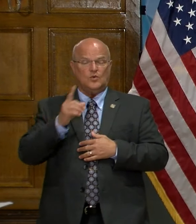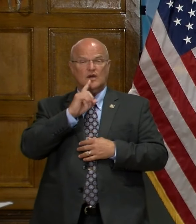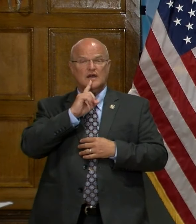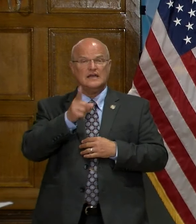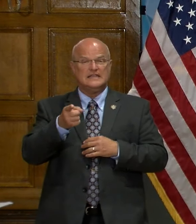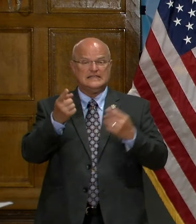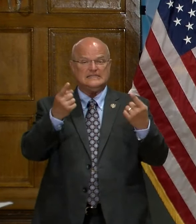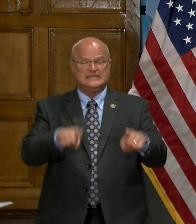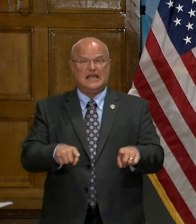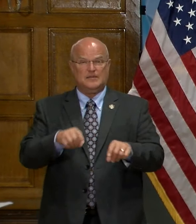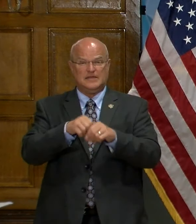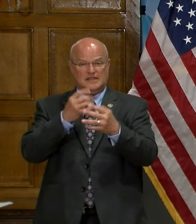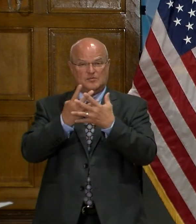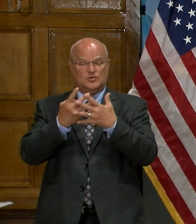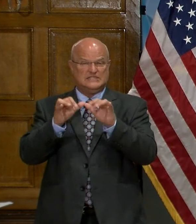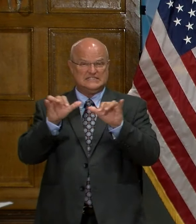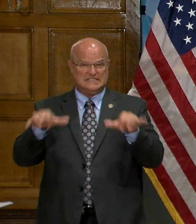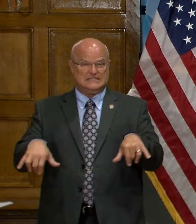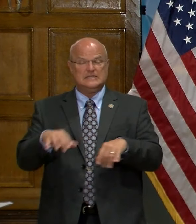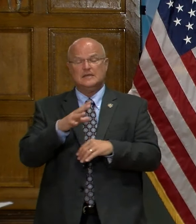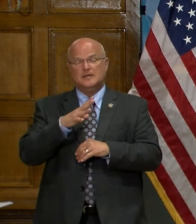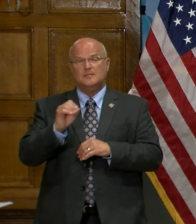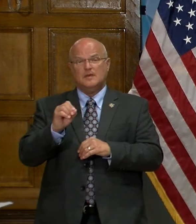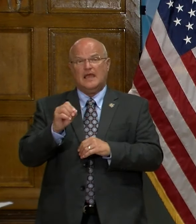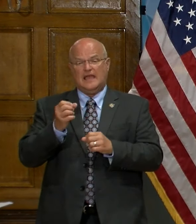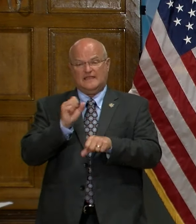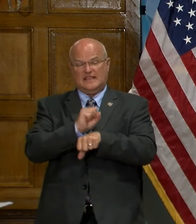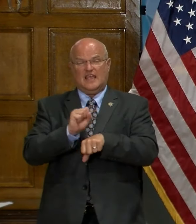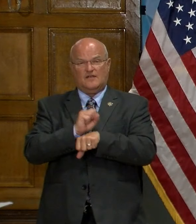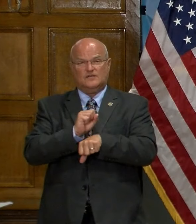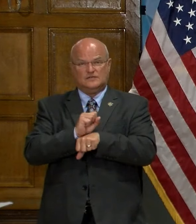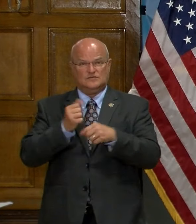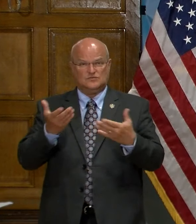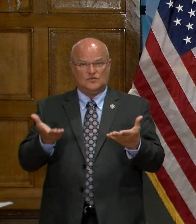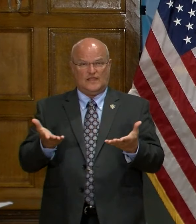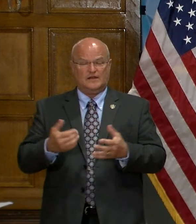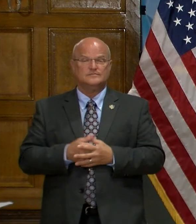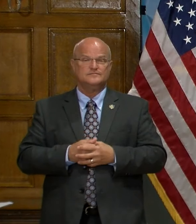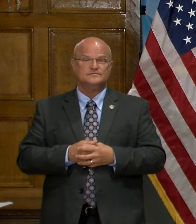is happening in our prison system and the efforts that were being made.